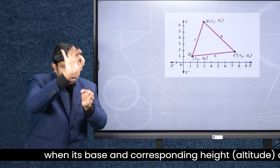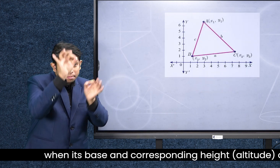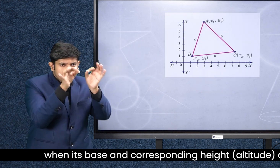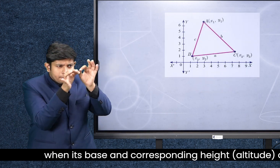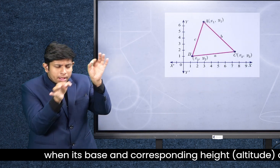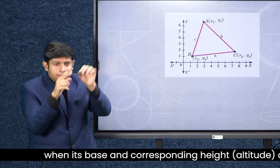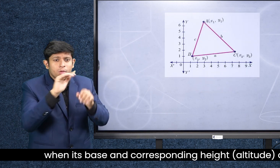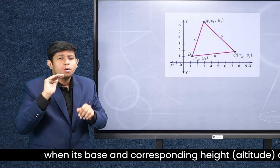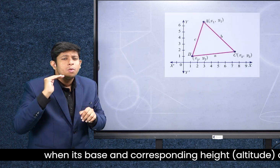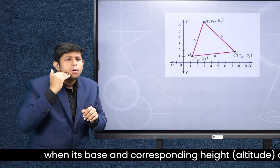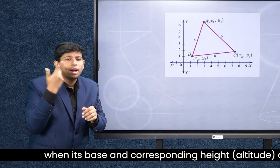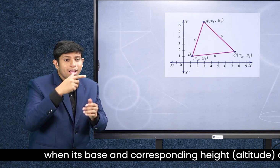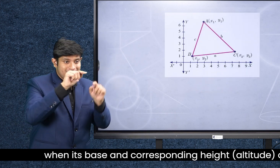given.